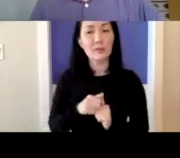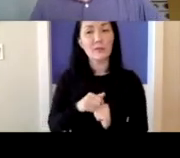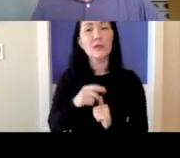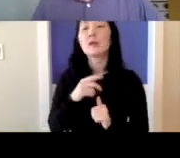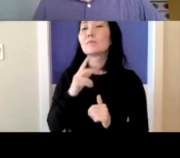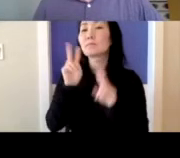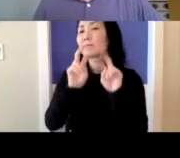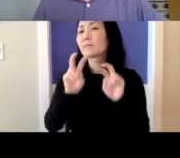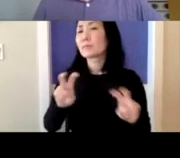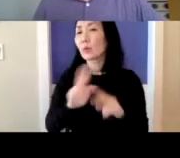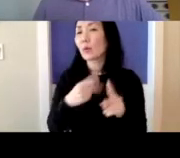have,